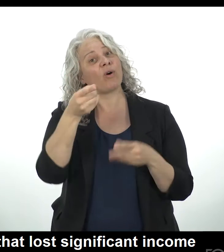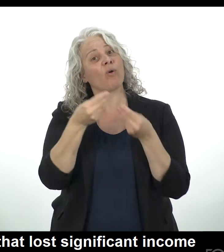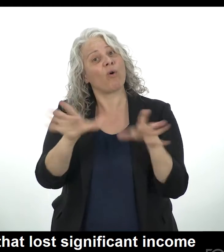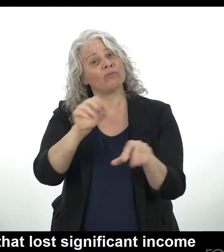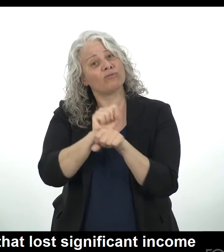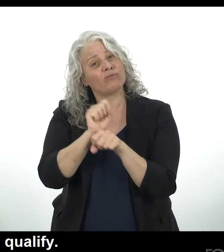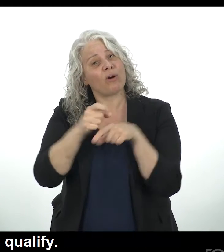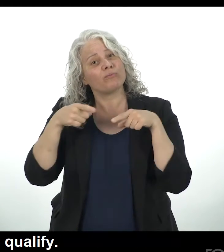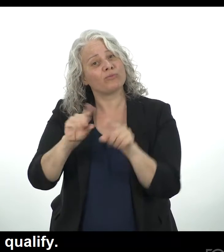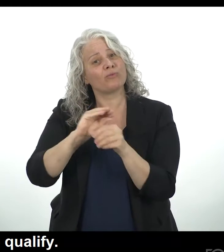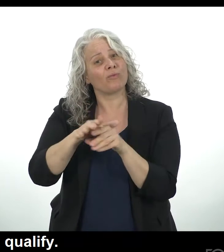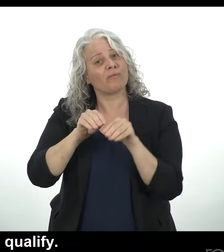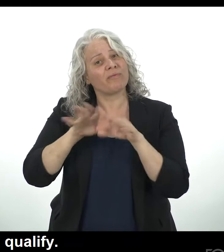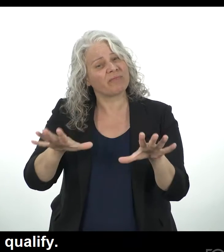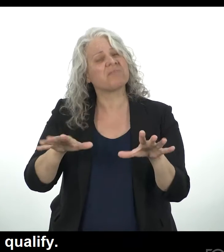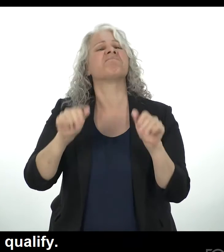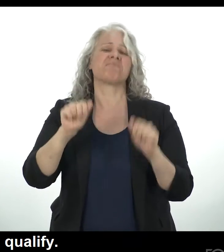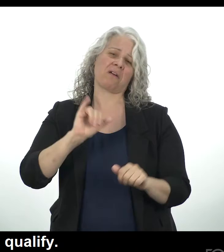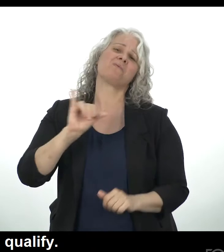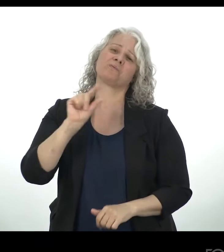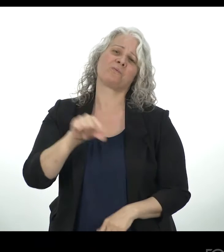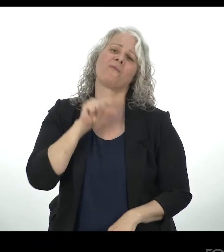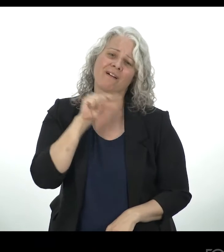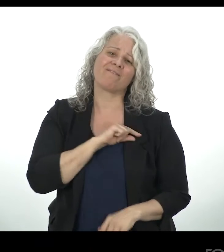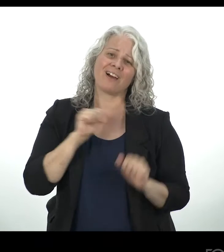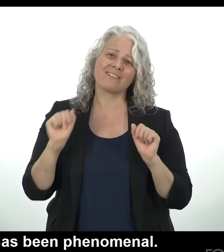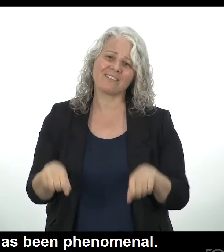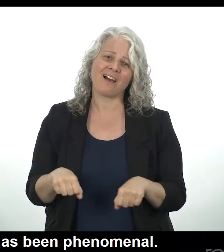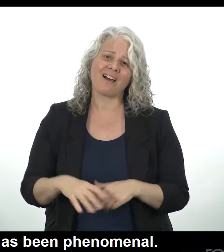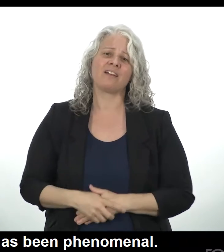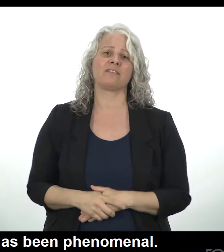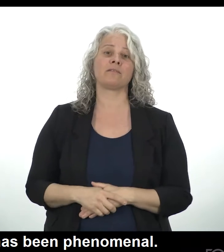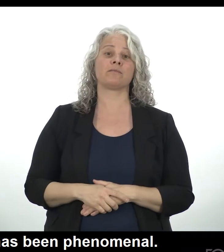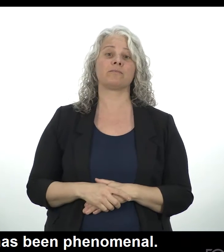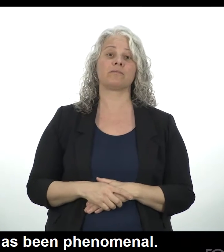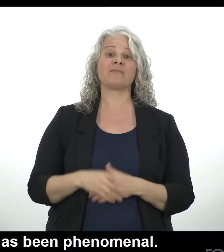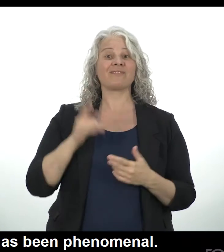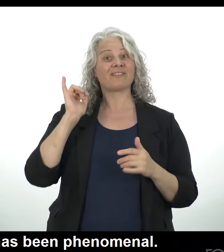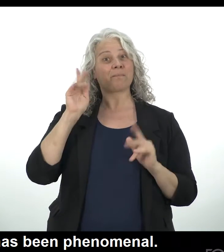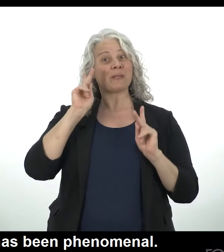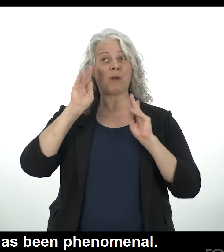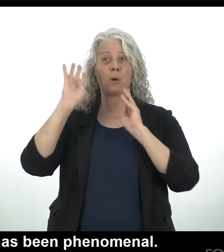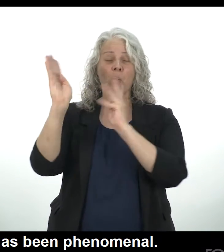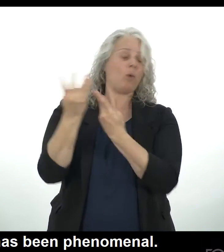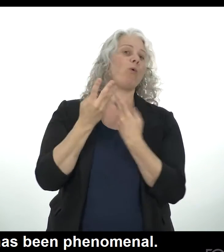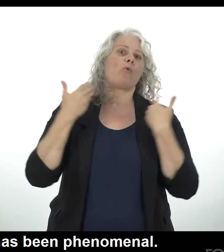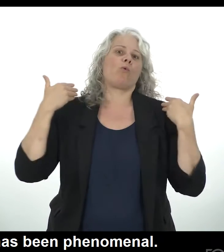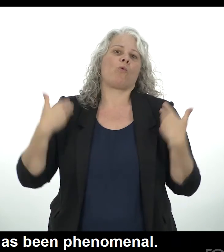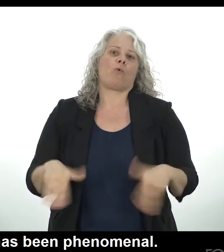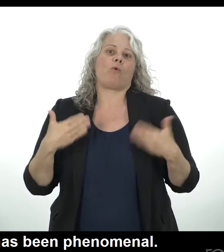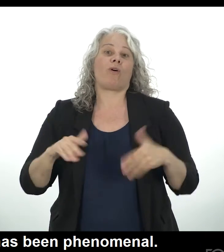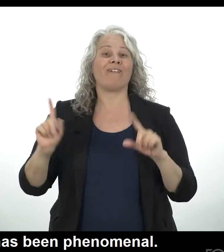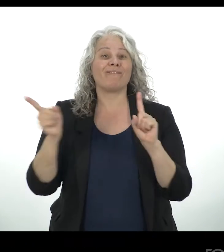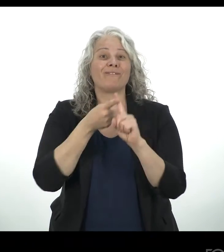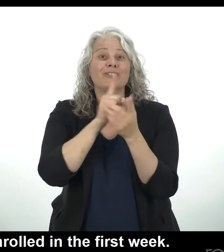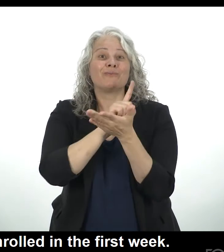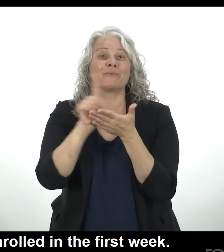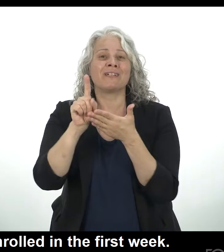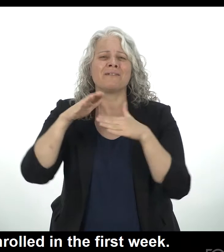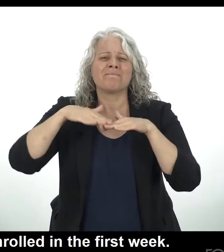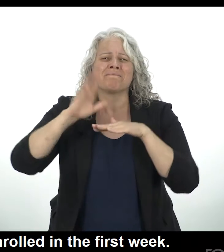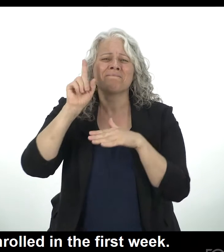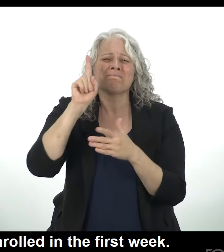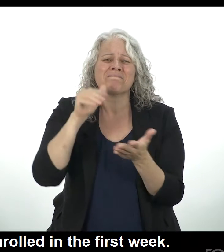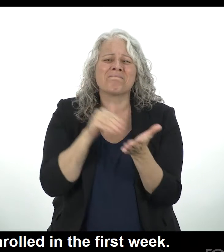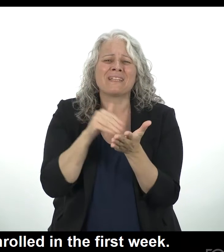that lost significant income in 2020 may also qualify. The response to this program has been phenomenal. More